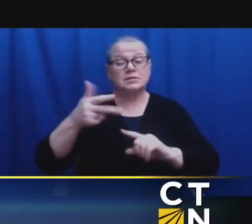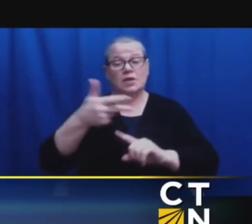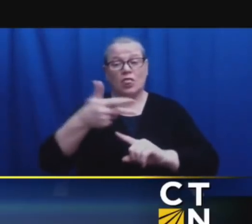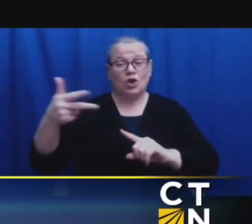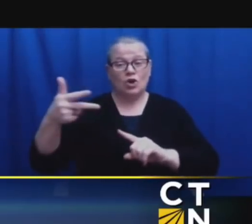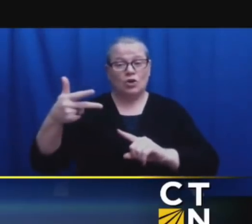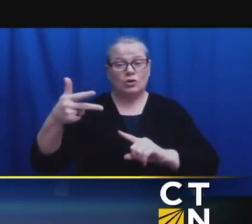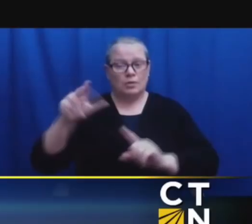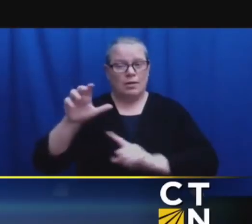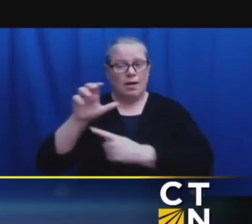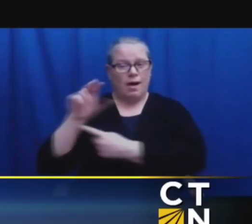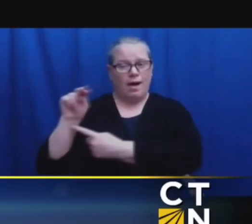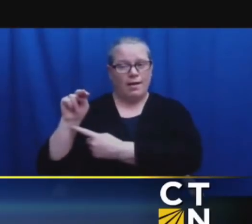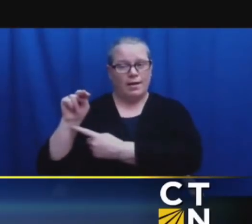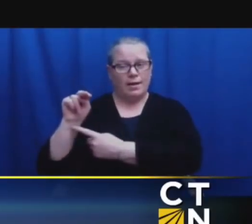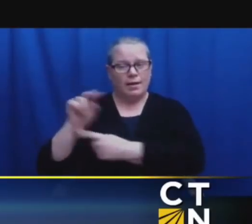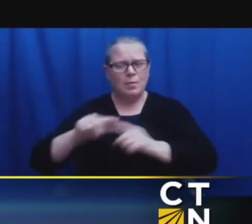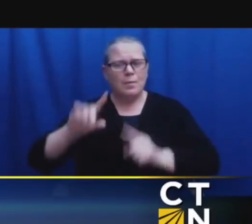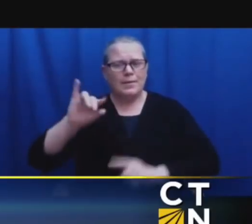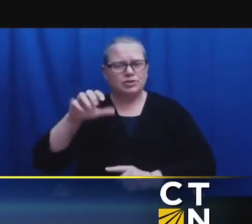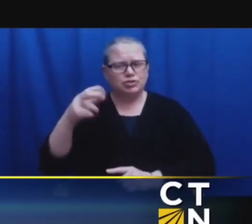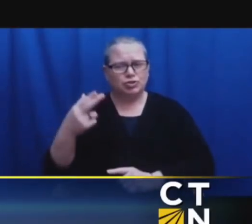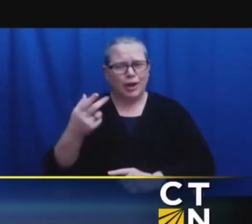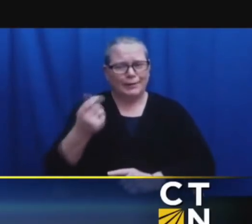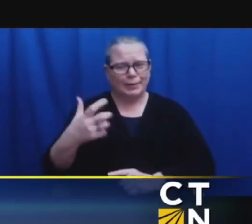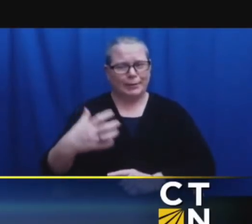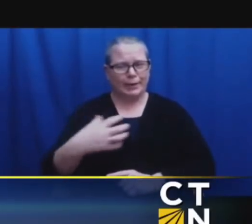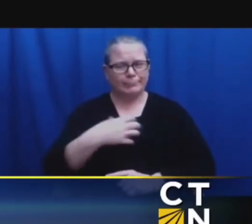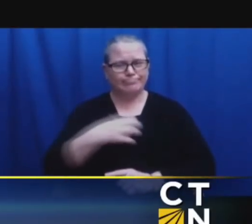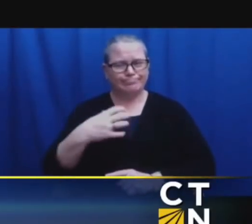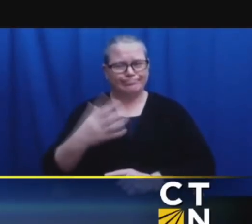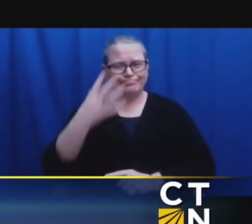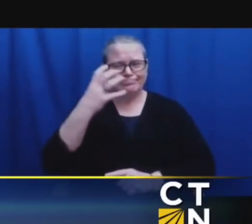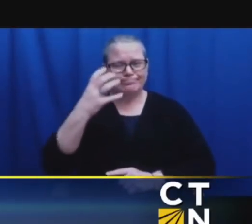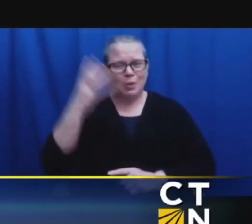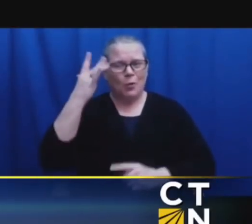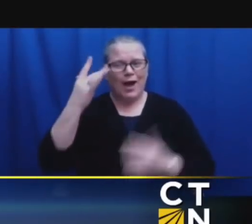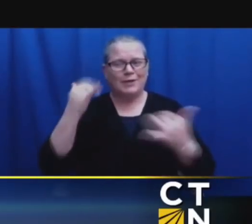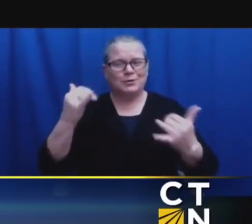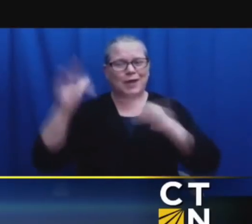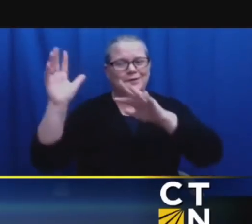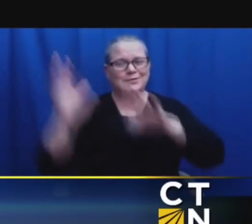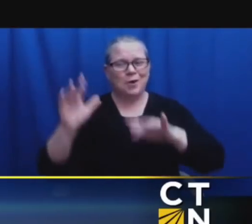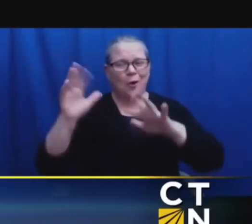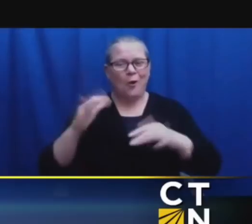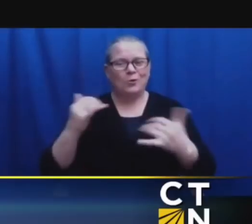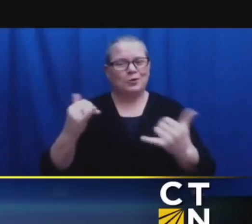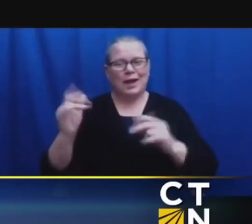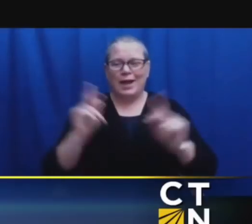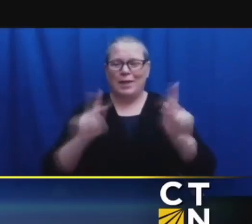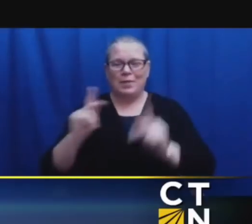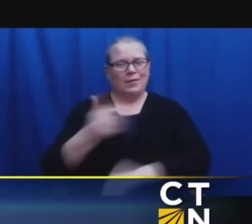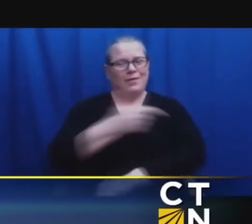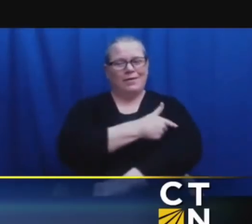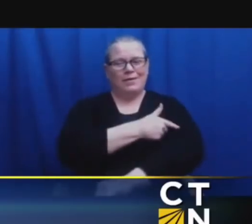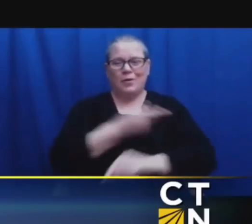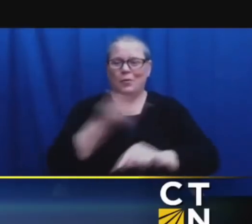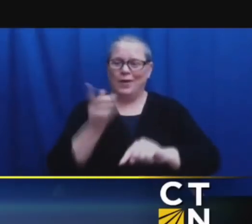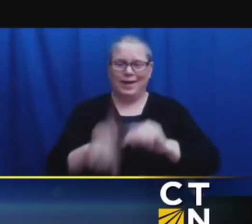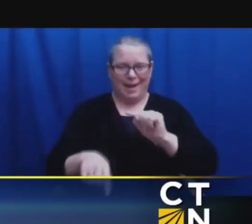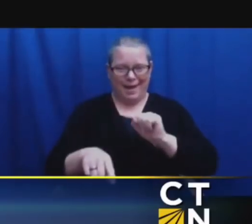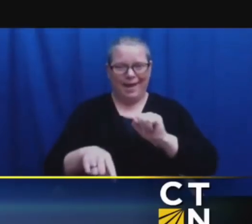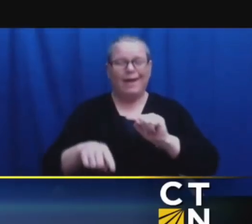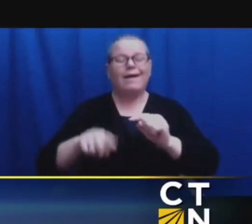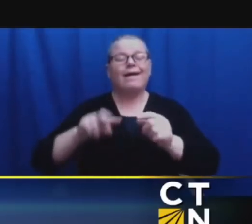cranky because given the snowstorm, we're not going to be able to vaccinate people today. So that could put us back a little